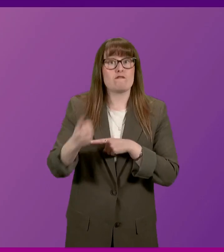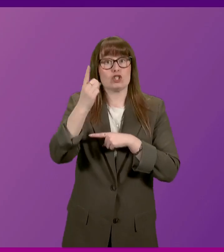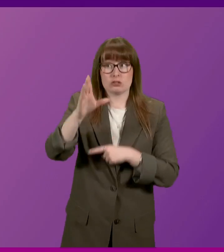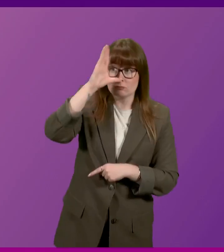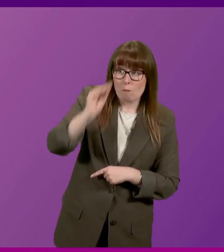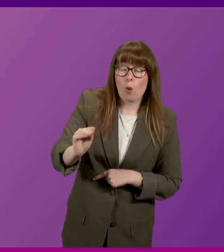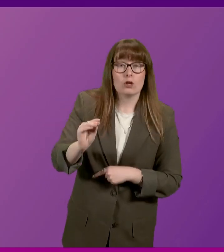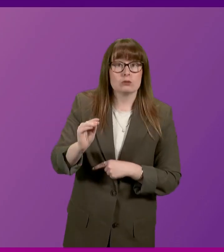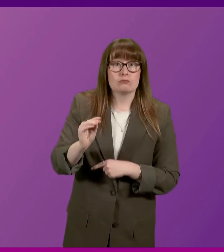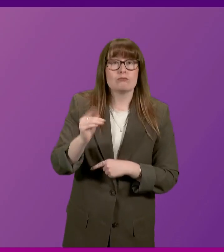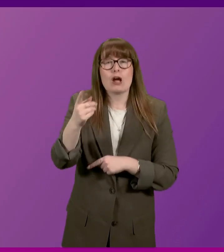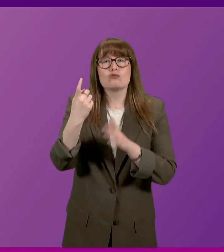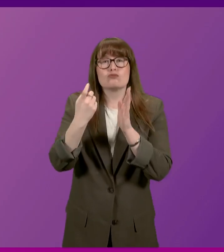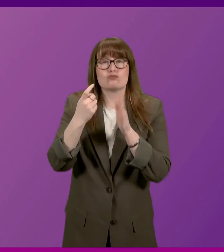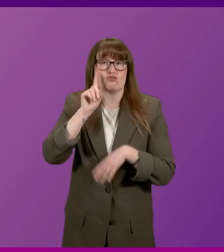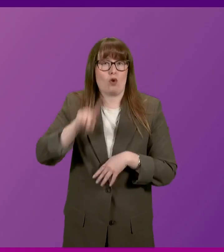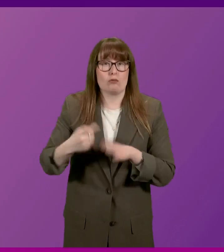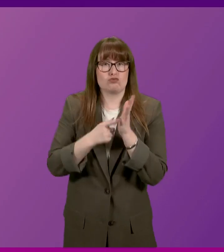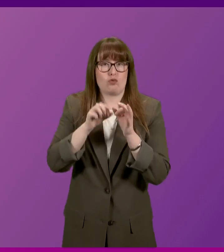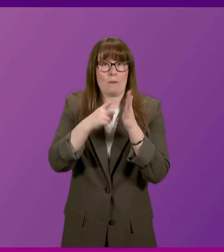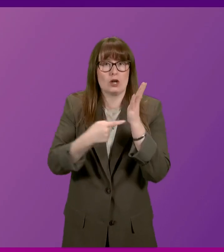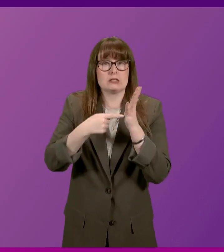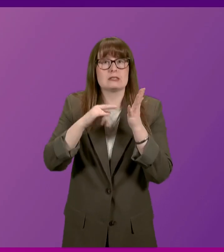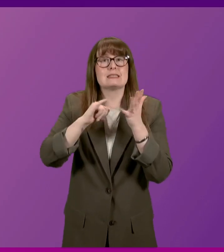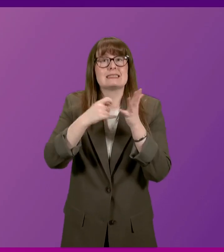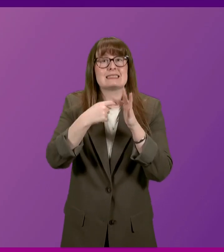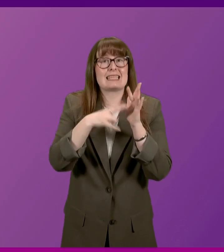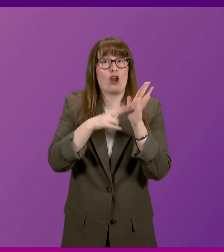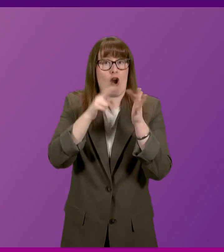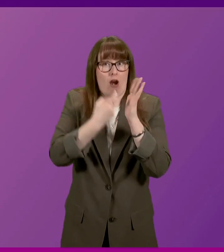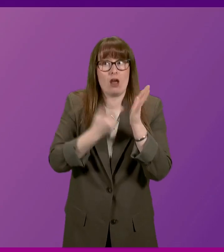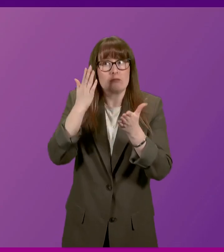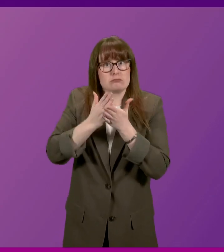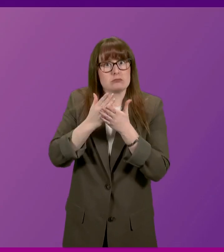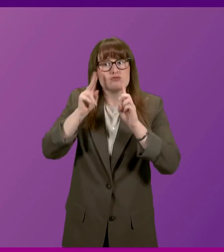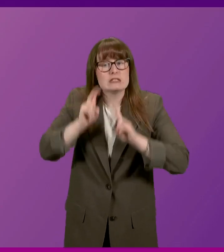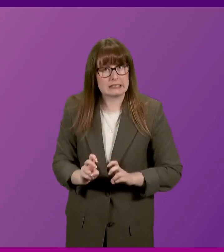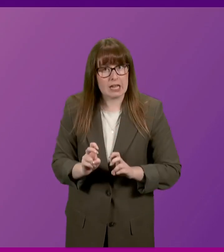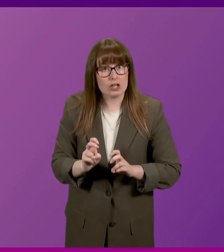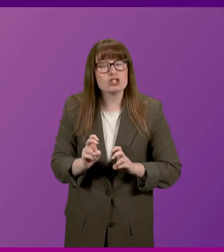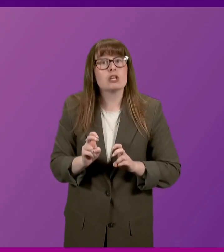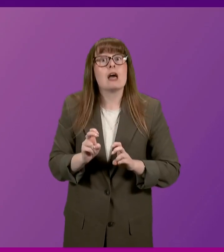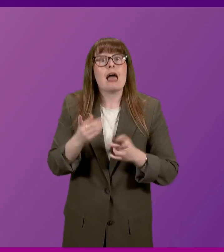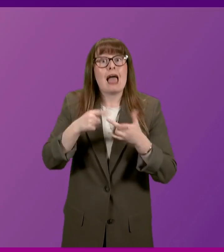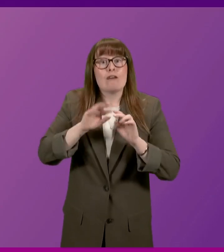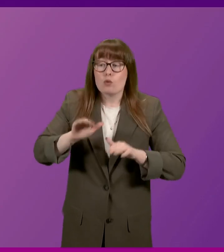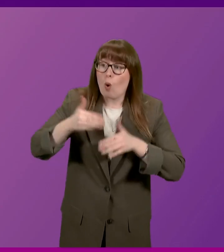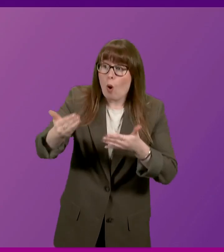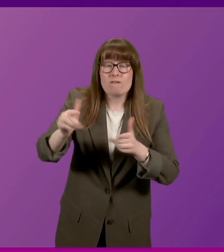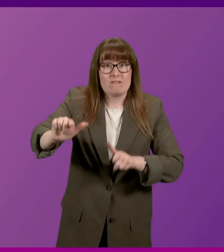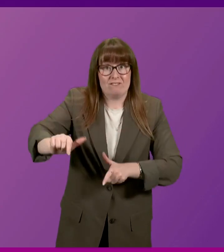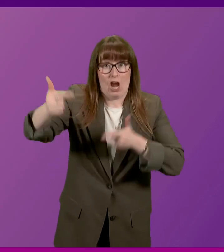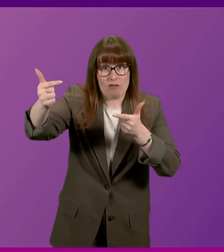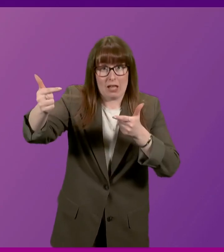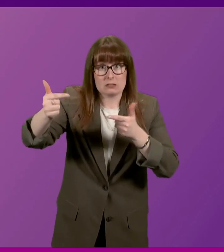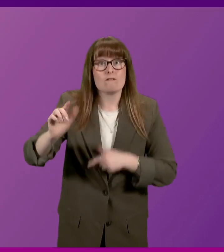contact by Robert Skinner, who's actually one of our interpreters in the room, that showed that if you can offer video interpreting for